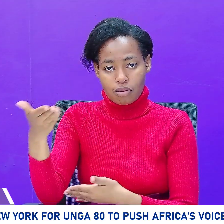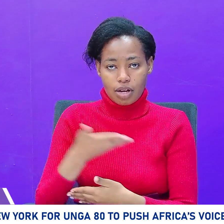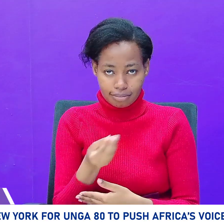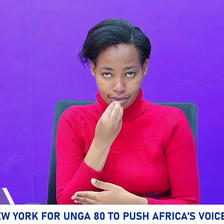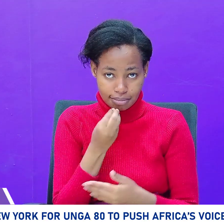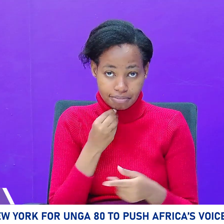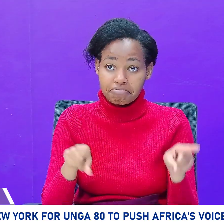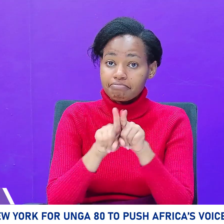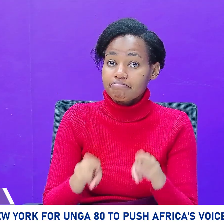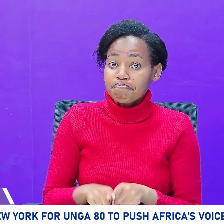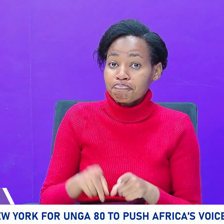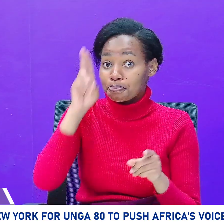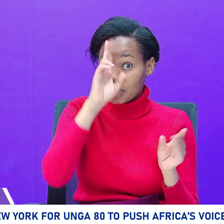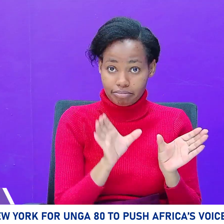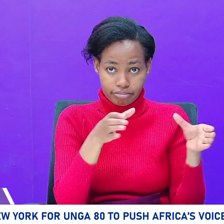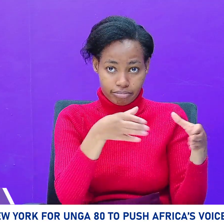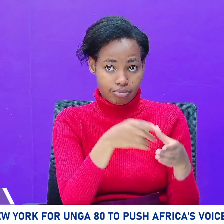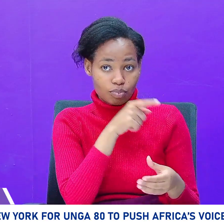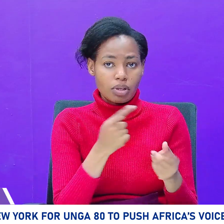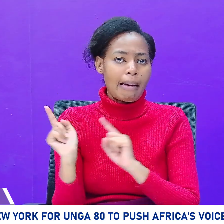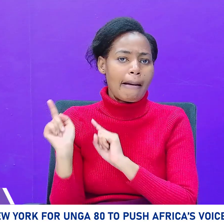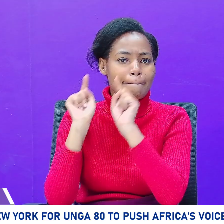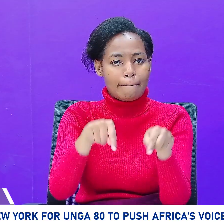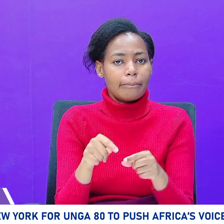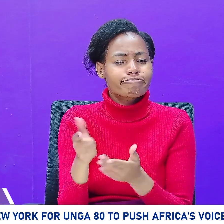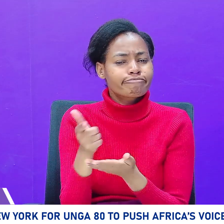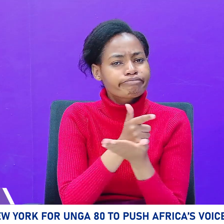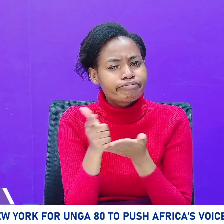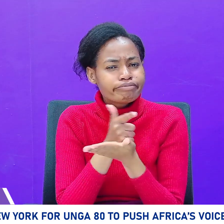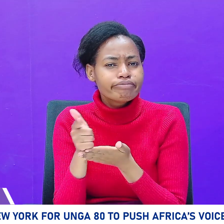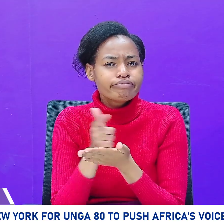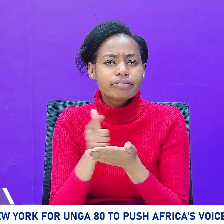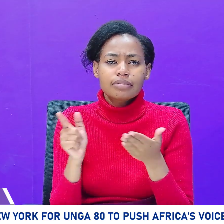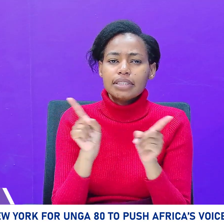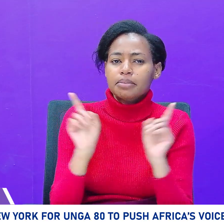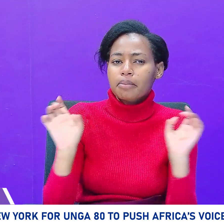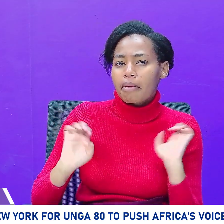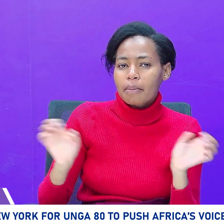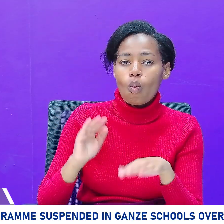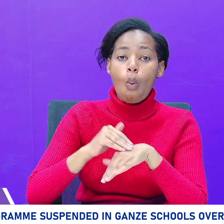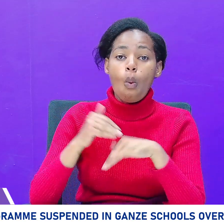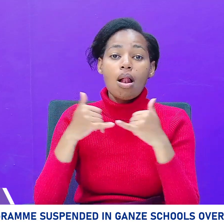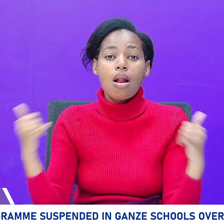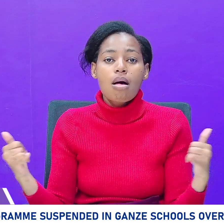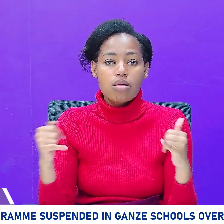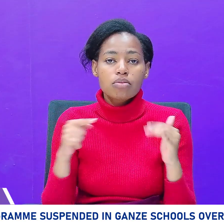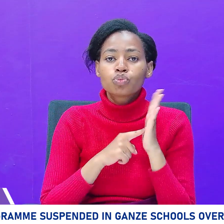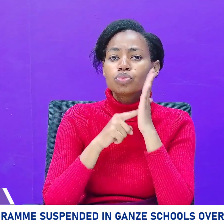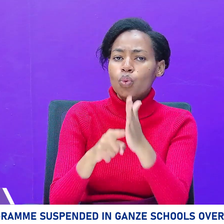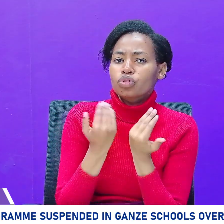following allegations that pupils were being forced to recite Hindu prayers before receiving meals. The